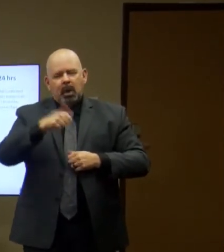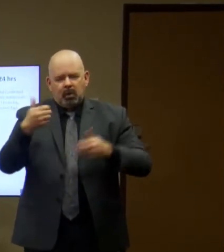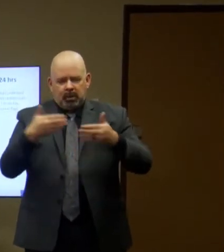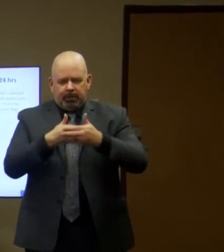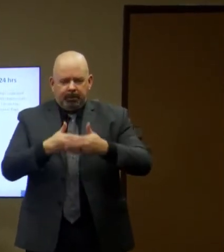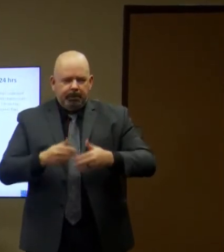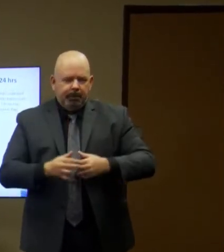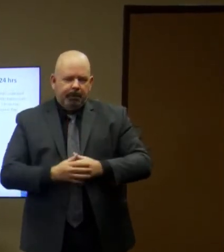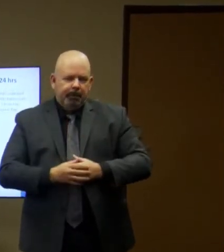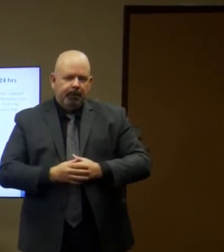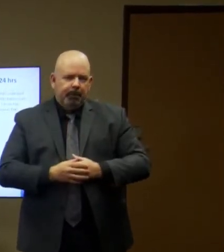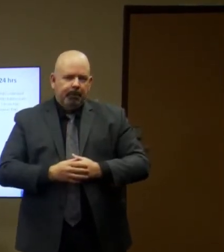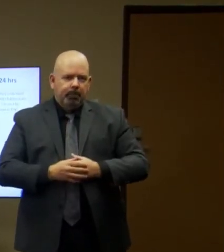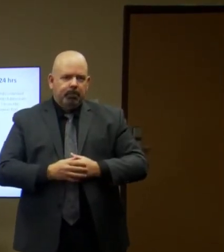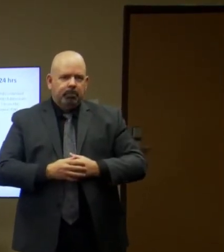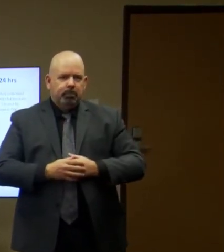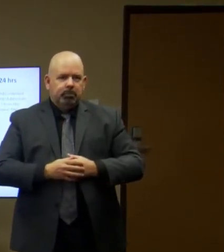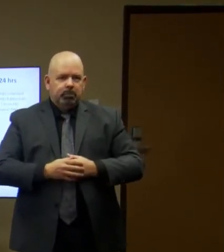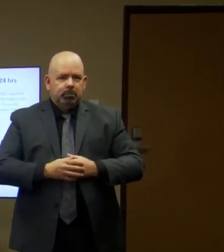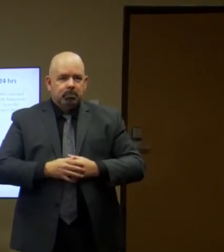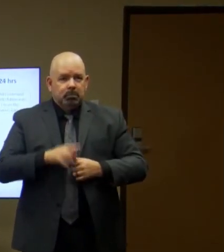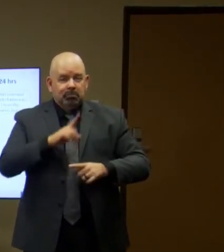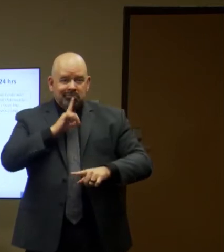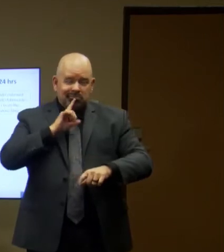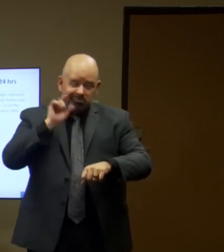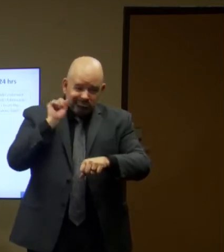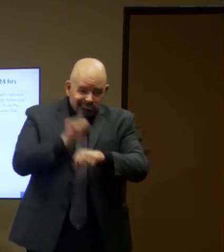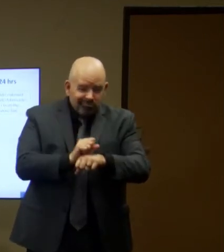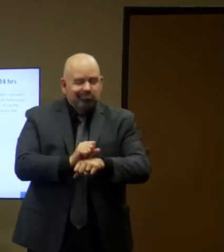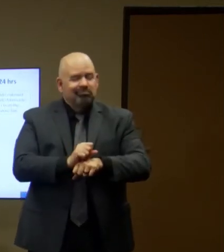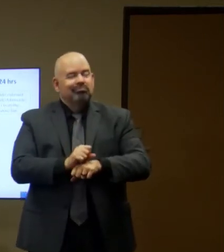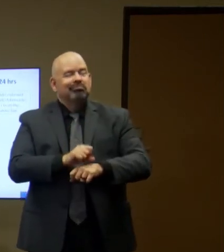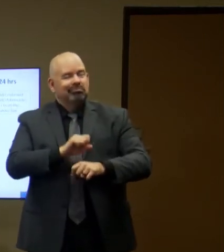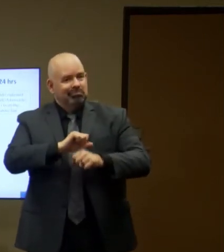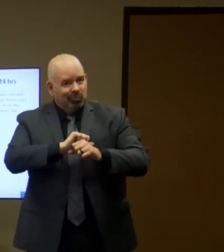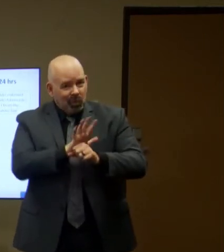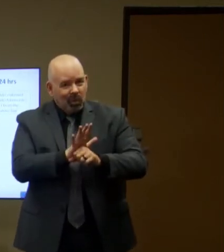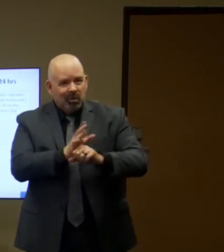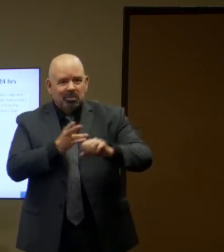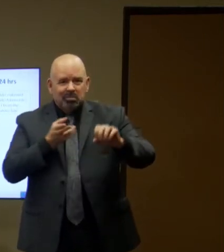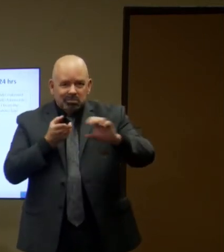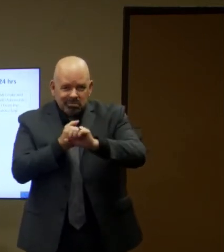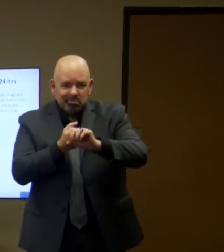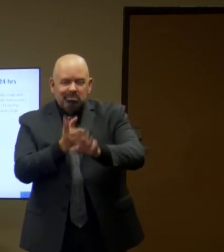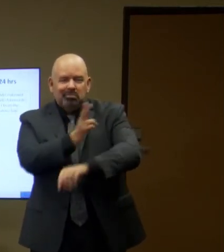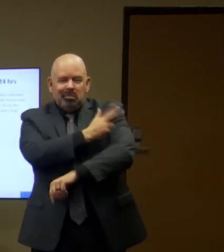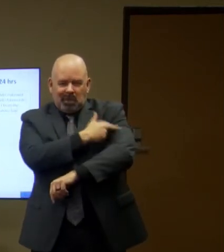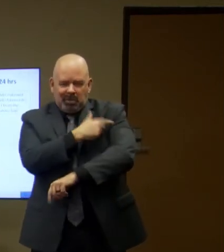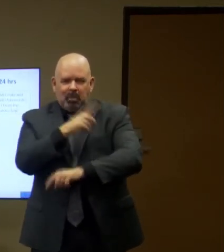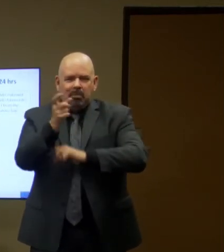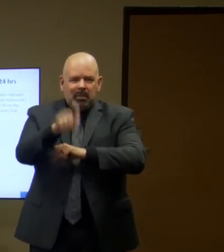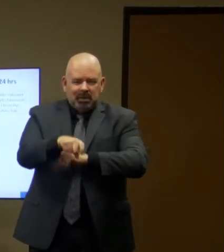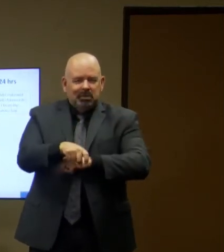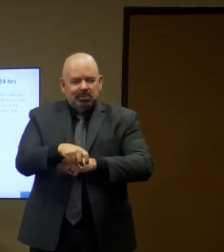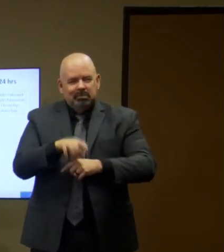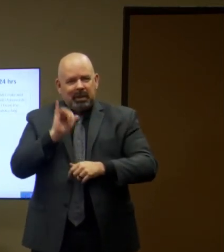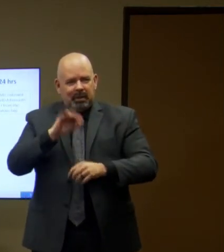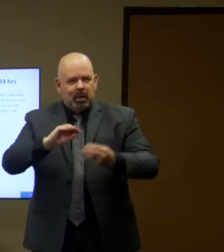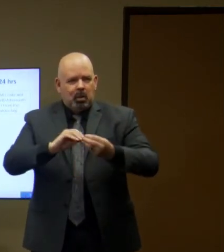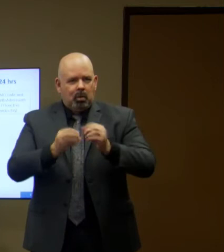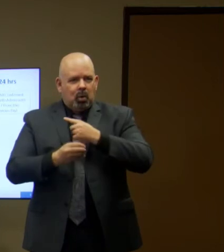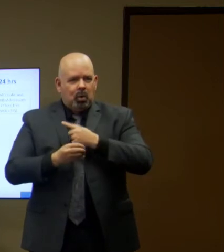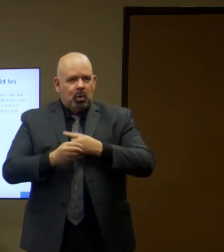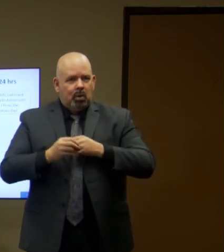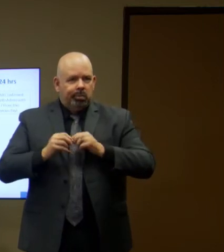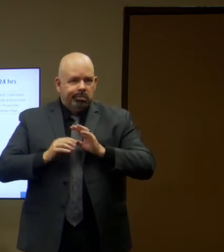24 hours. These, again, going up, down, and then now it's going back up again. And these are all of these